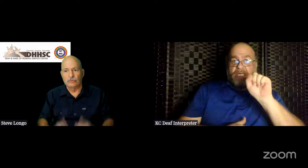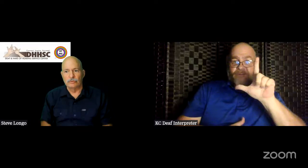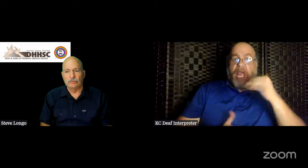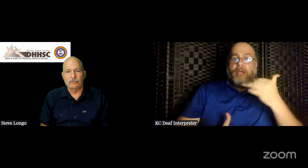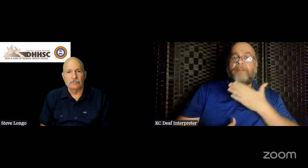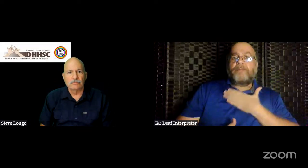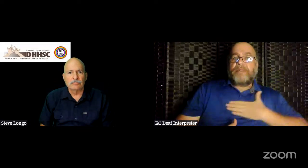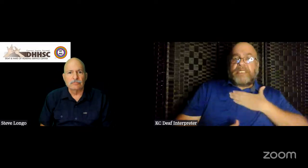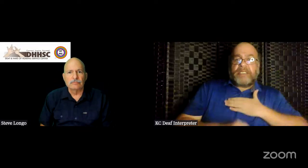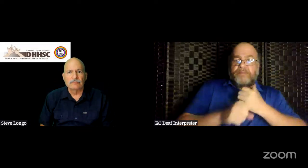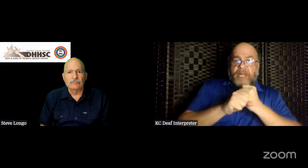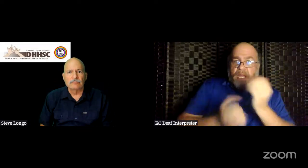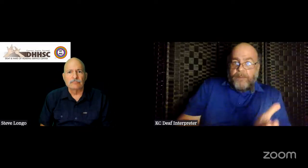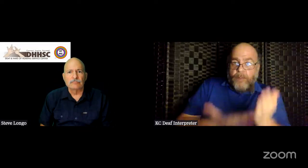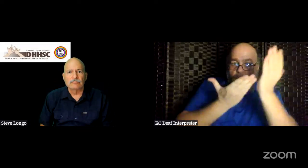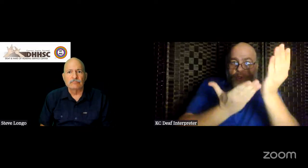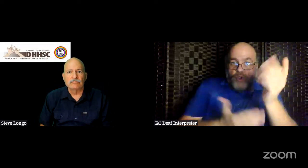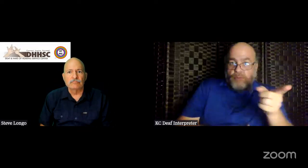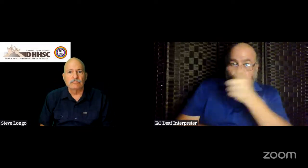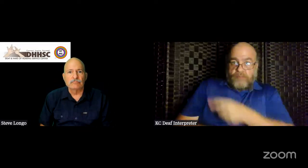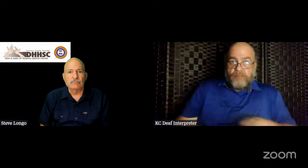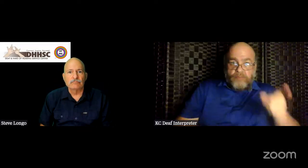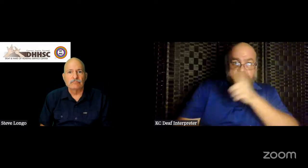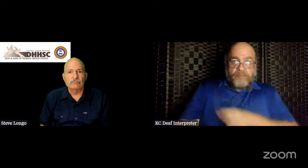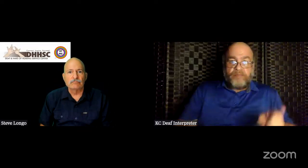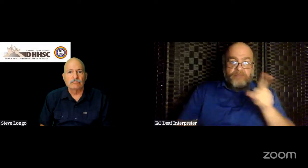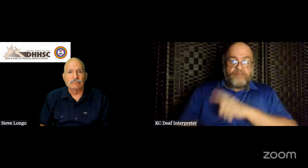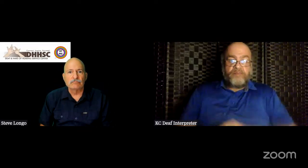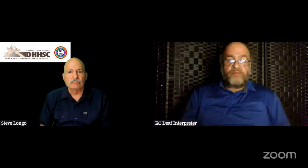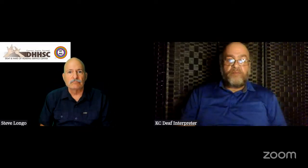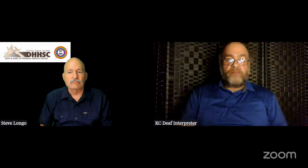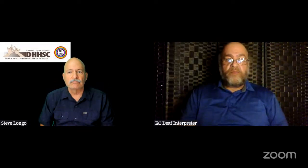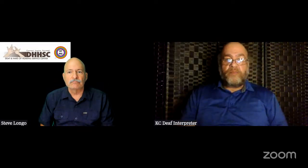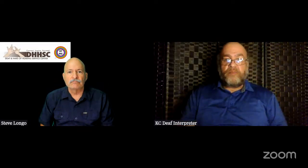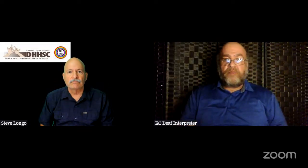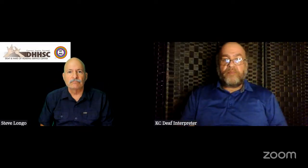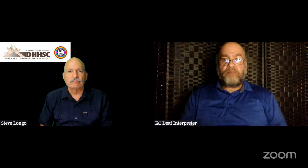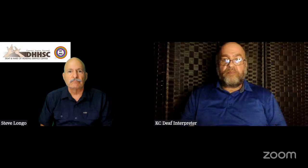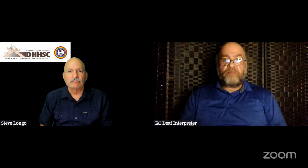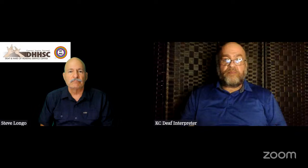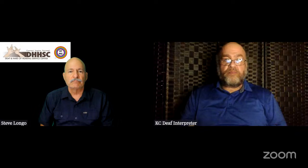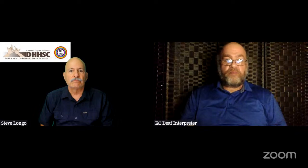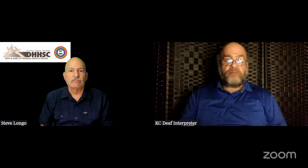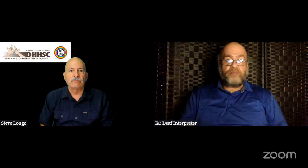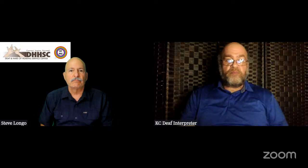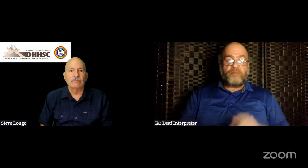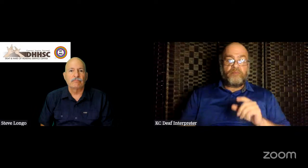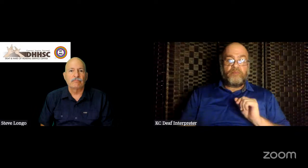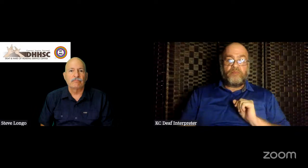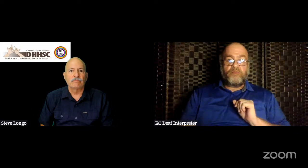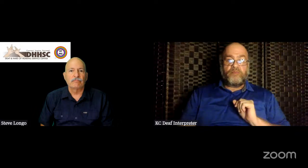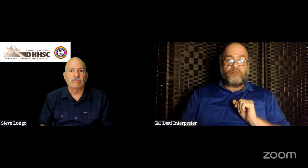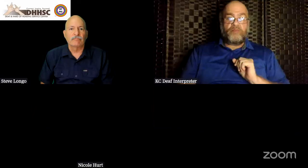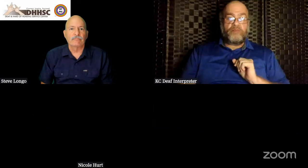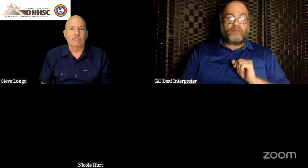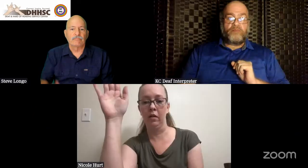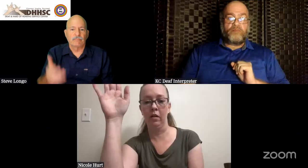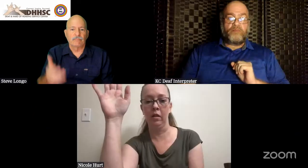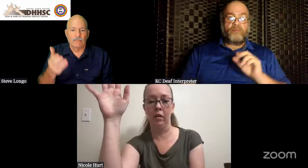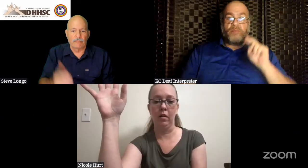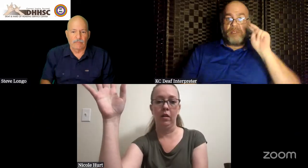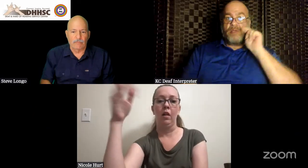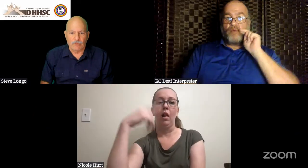All right. And Steve Longo is asking for a motion. Can I please get a motion regarding